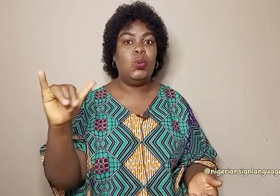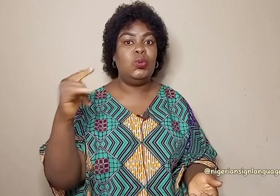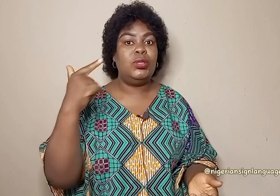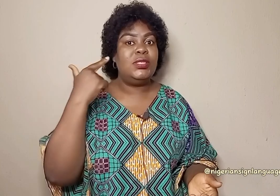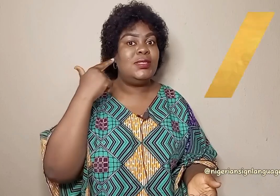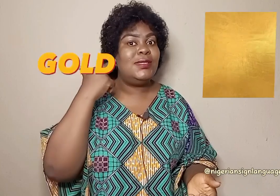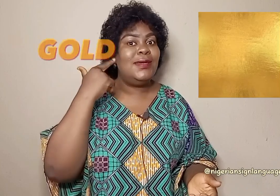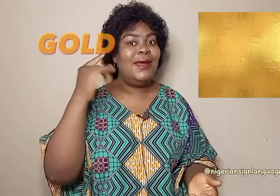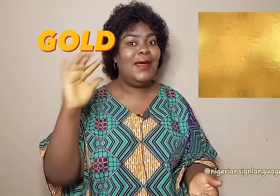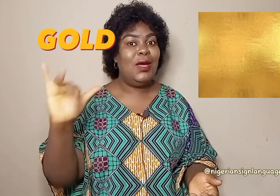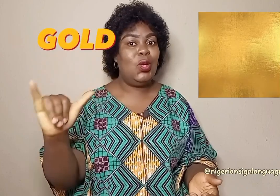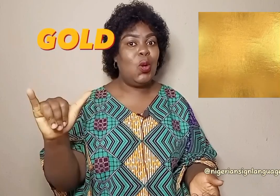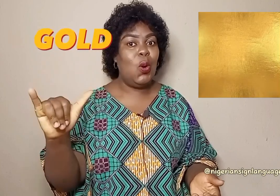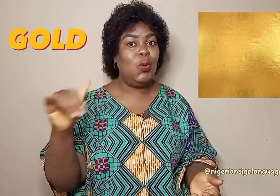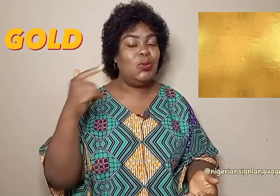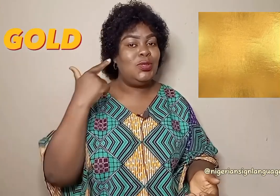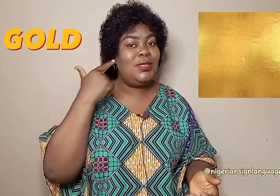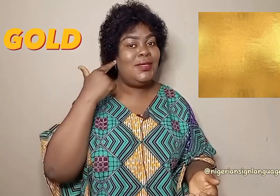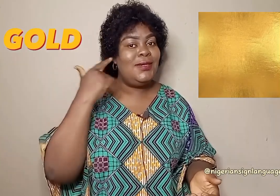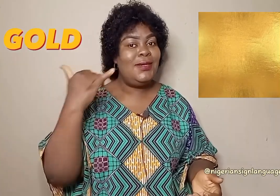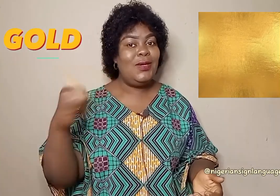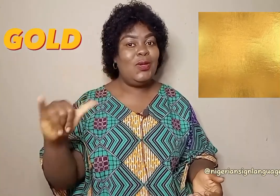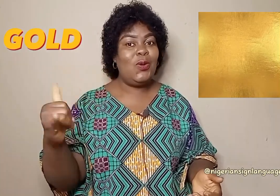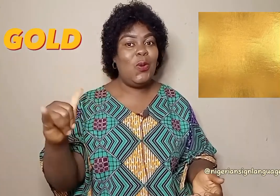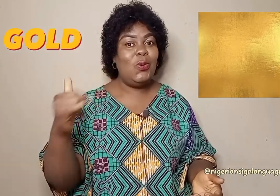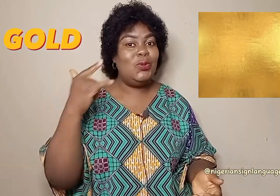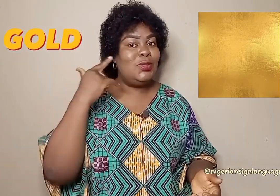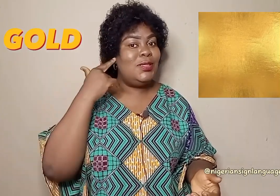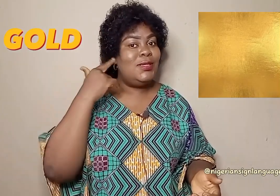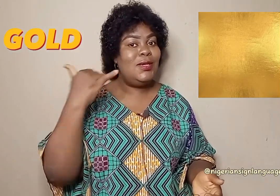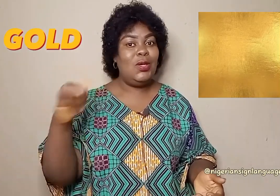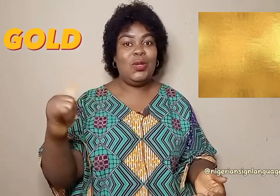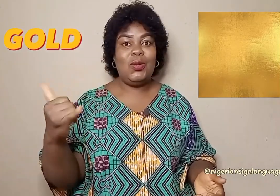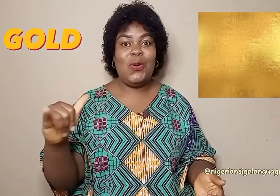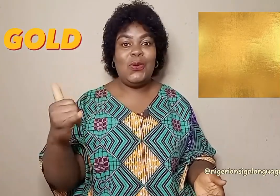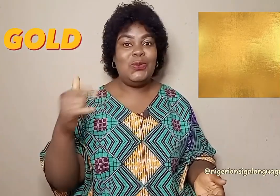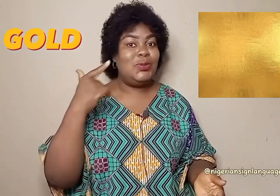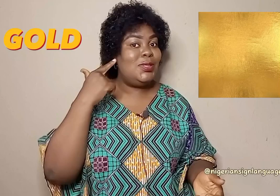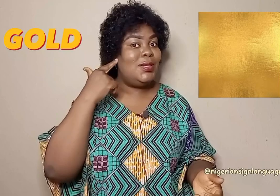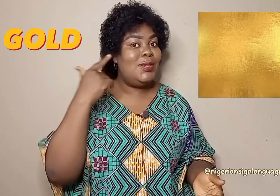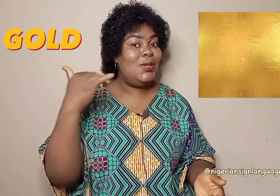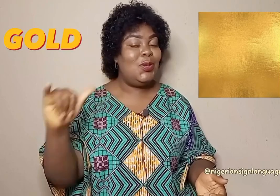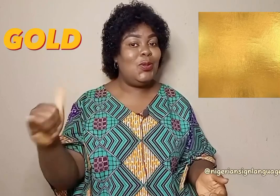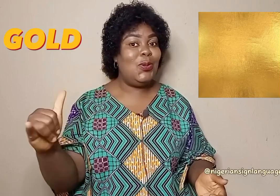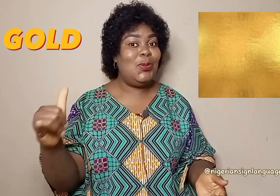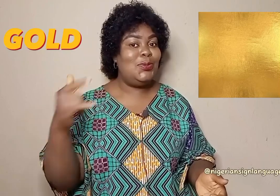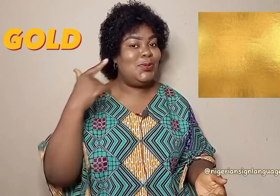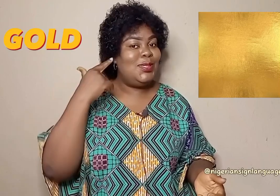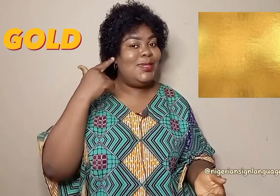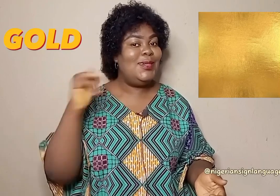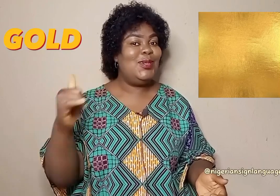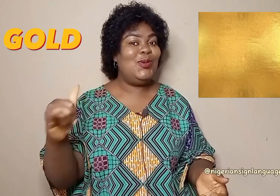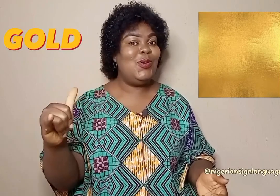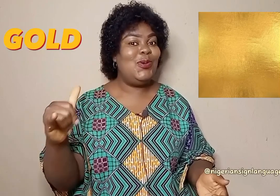Gold. Gold. Gold. Gold. Gold.